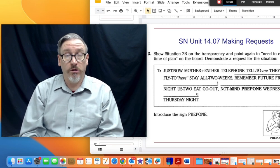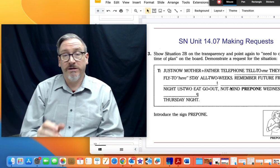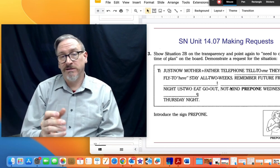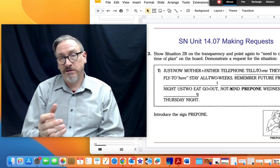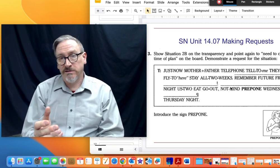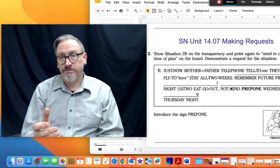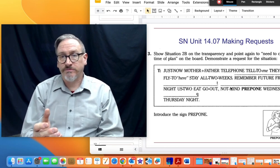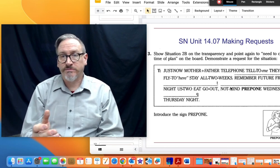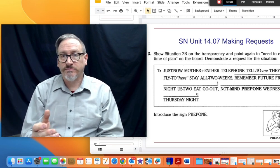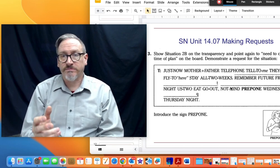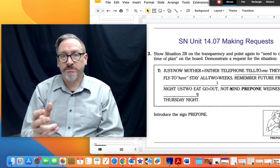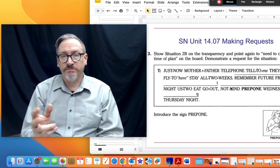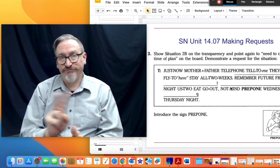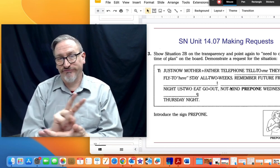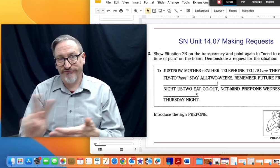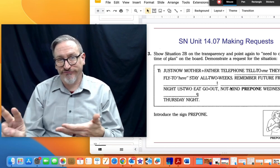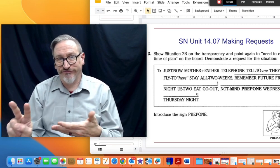Or